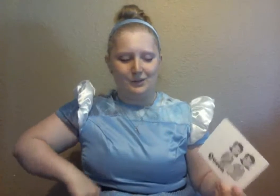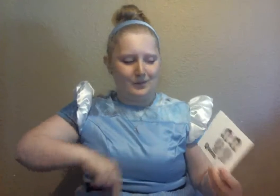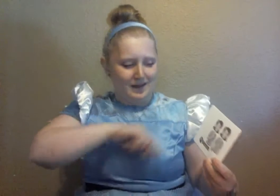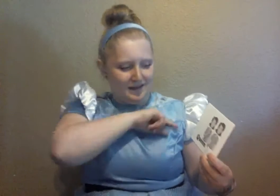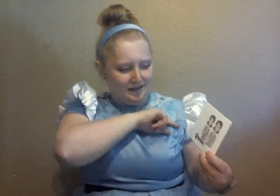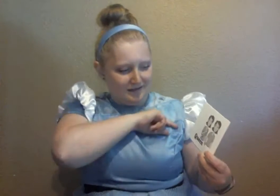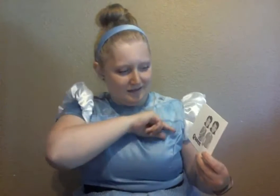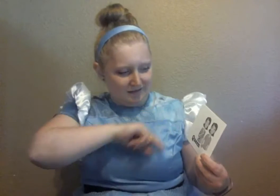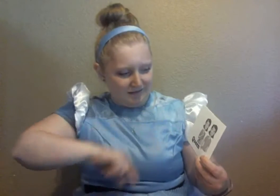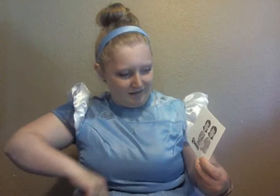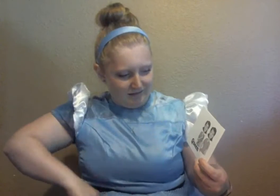Queen.